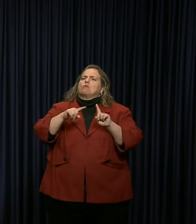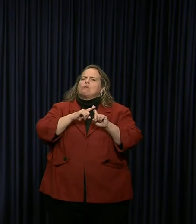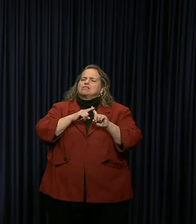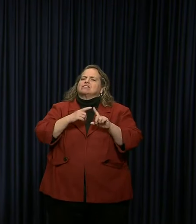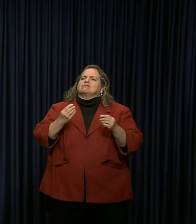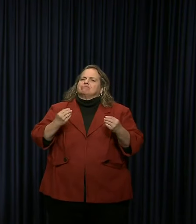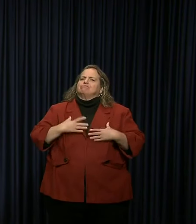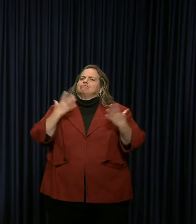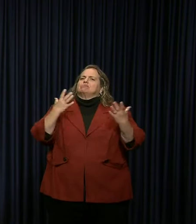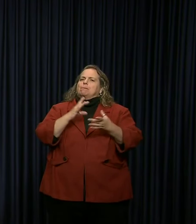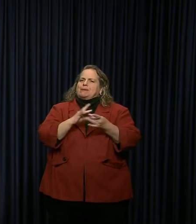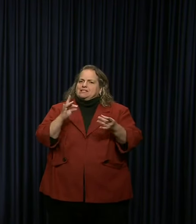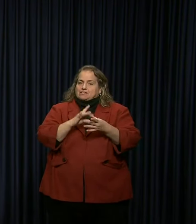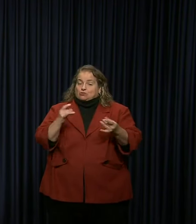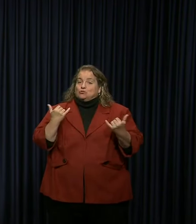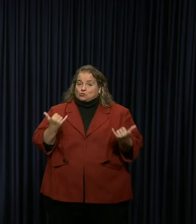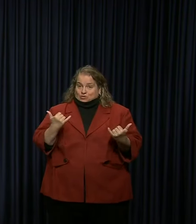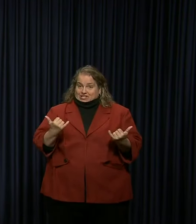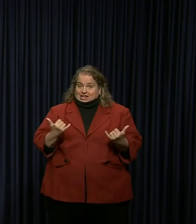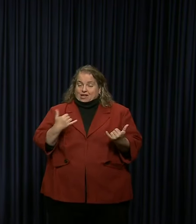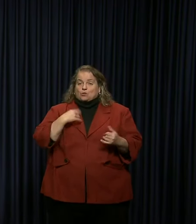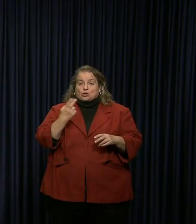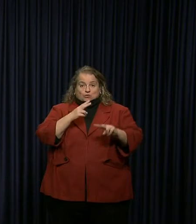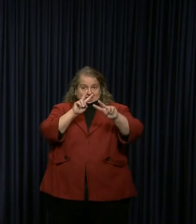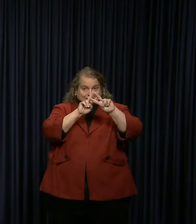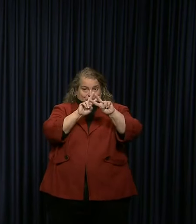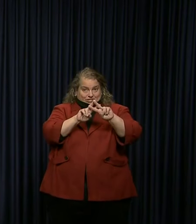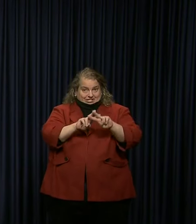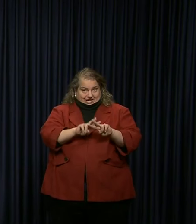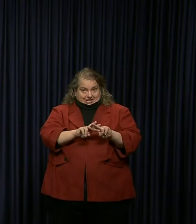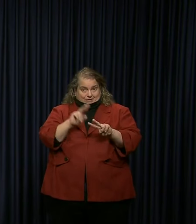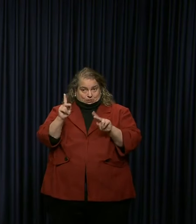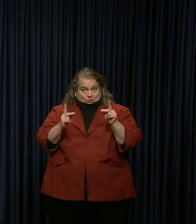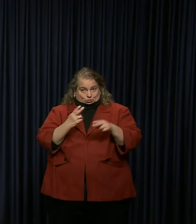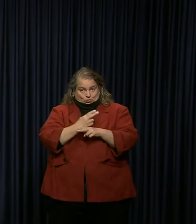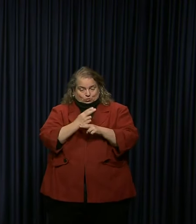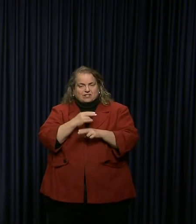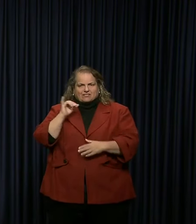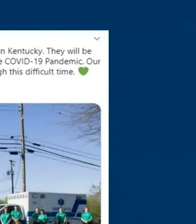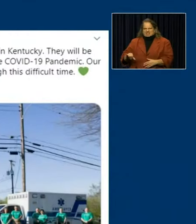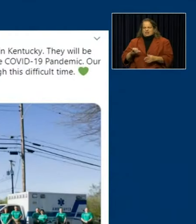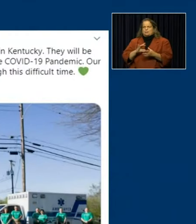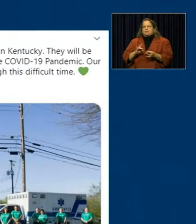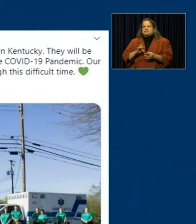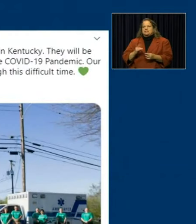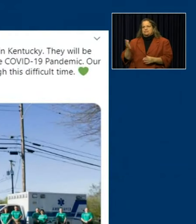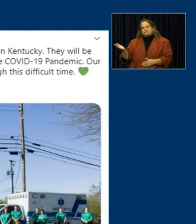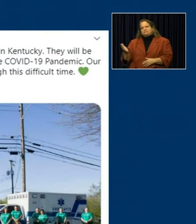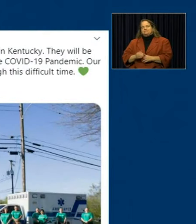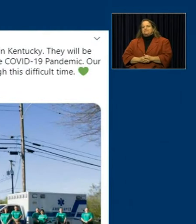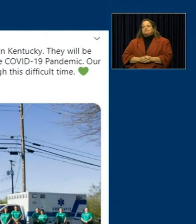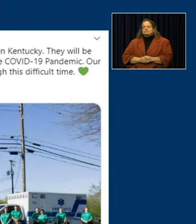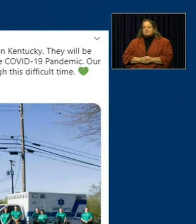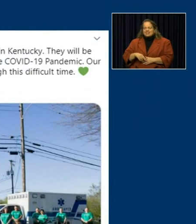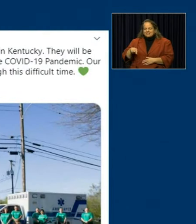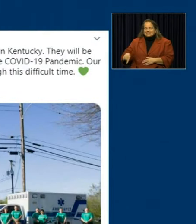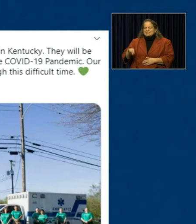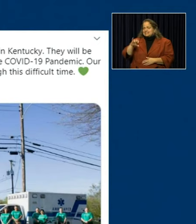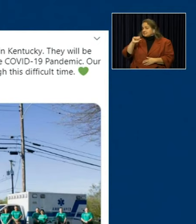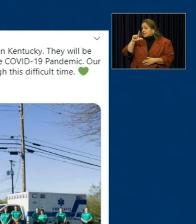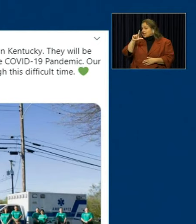have today, again, using these hashtags that we ask people to use. All right, this is